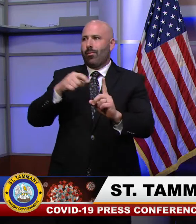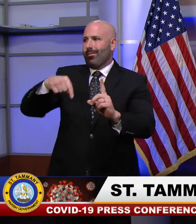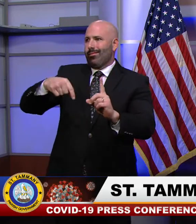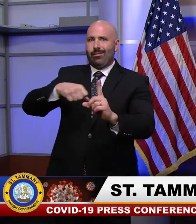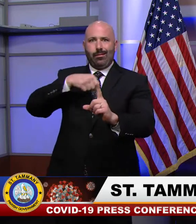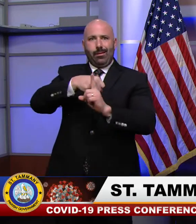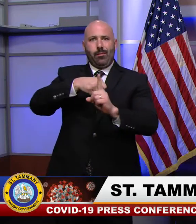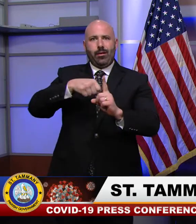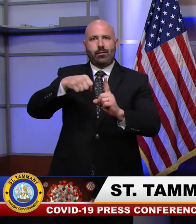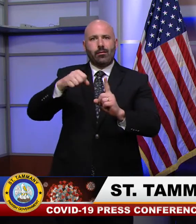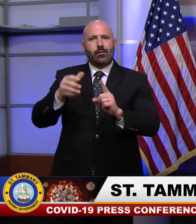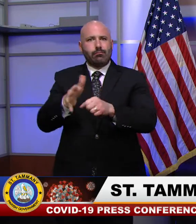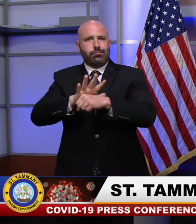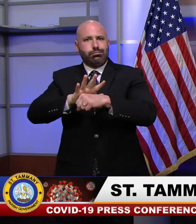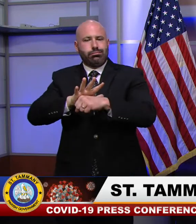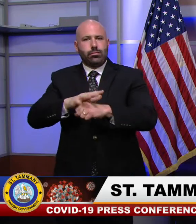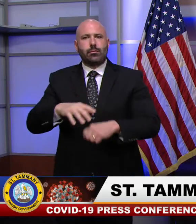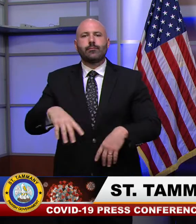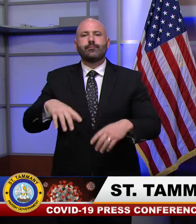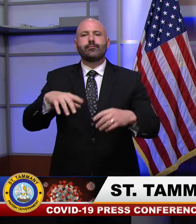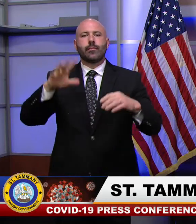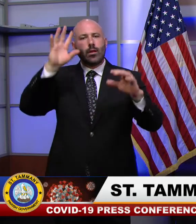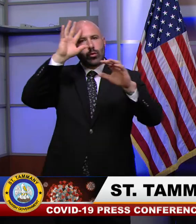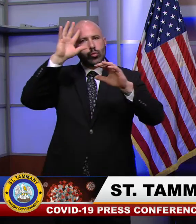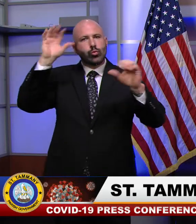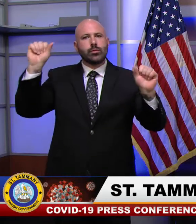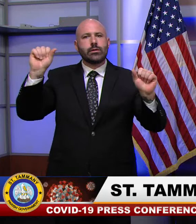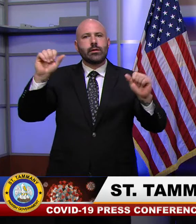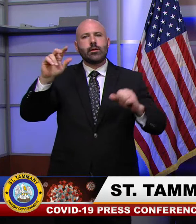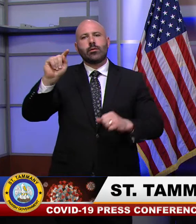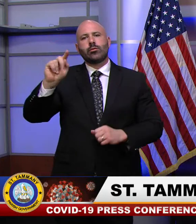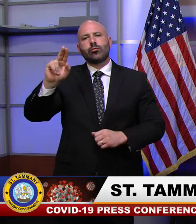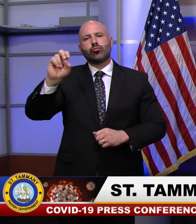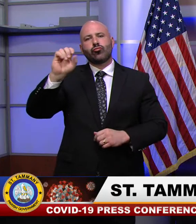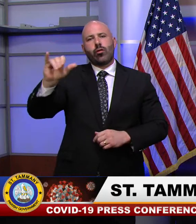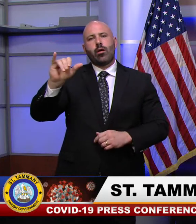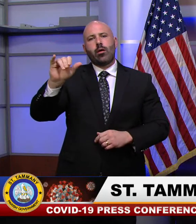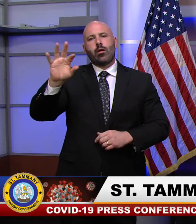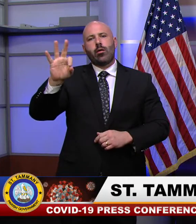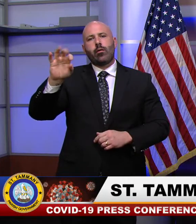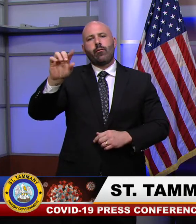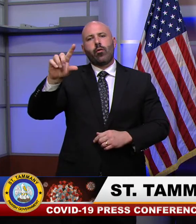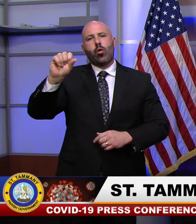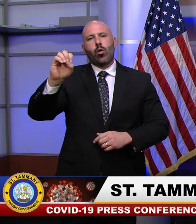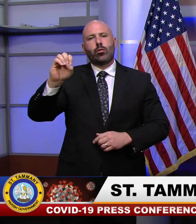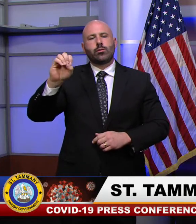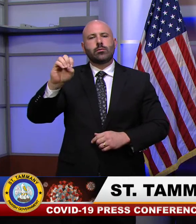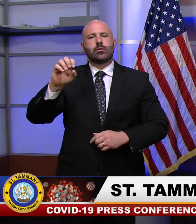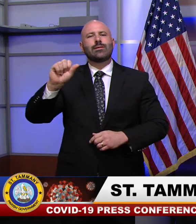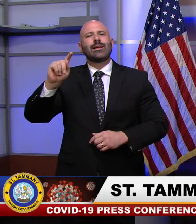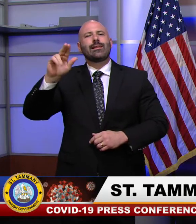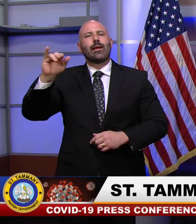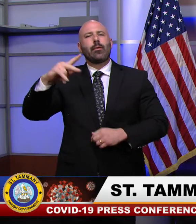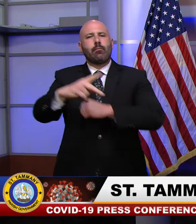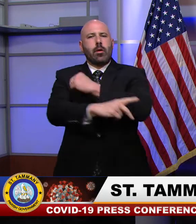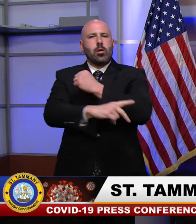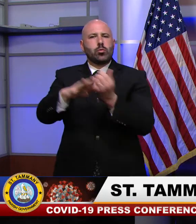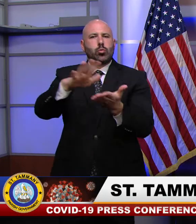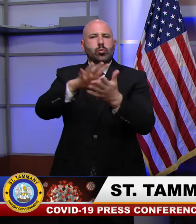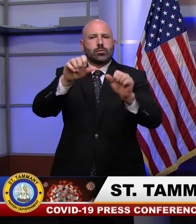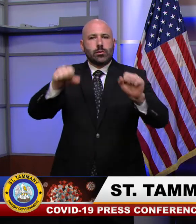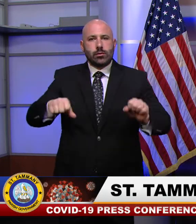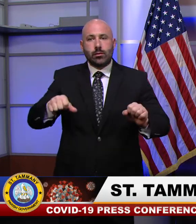From Superintendent Trey Fols of the St. Tammany Parish School System. Effective immediately, the